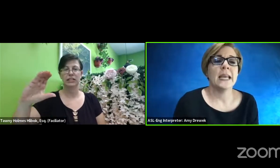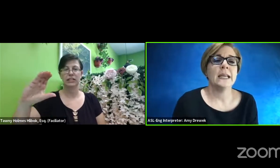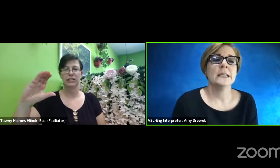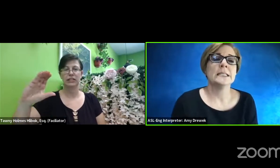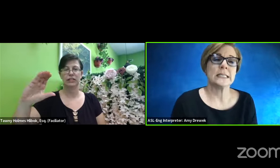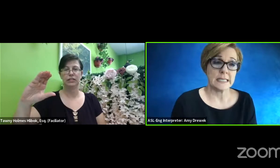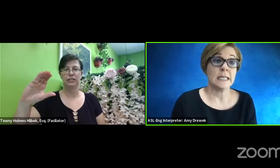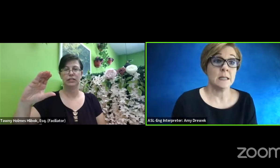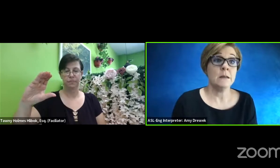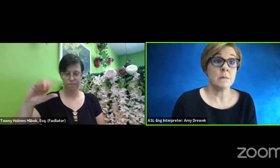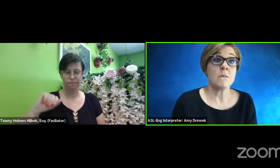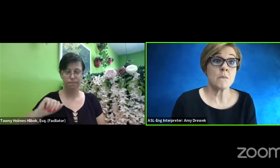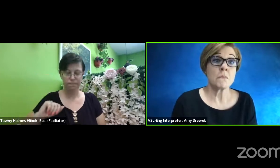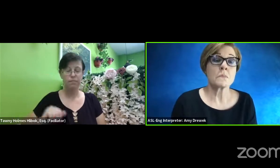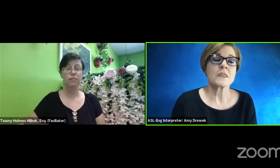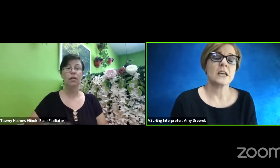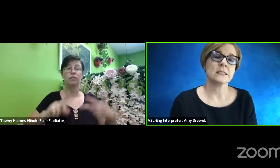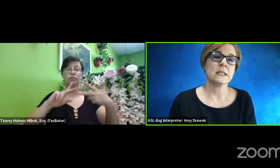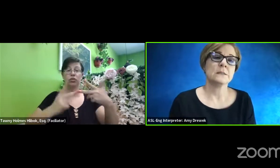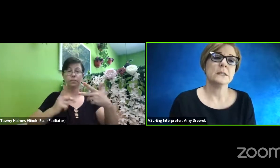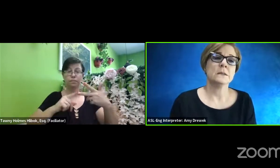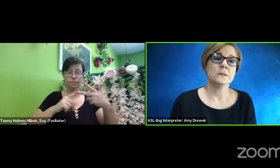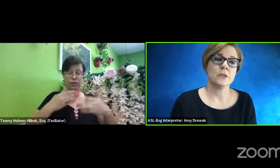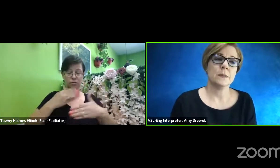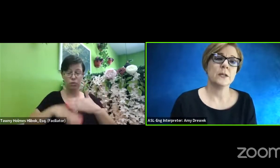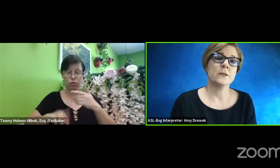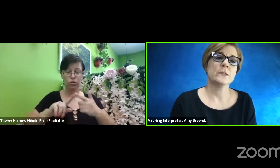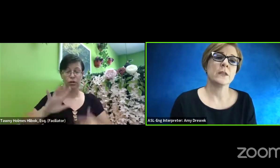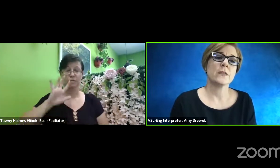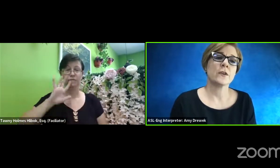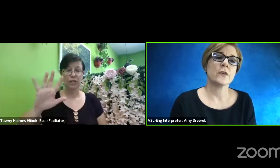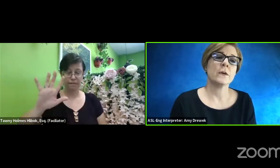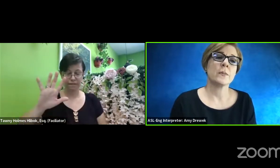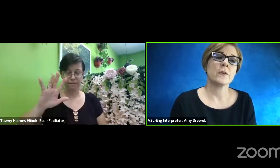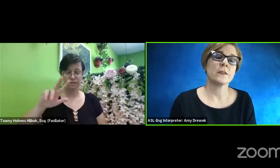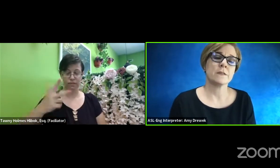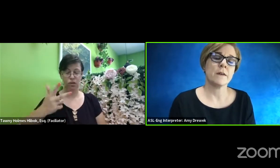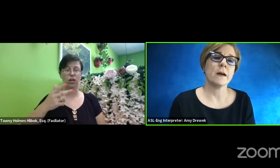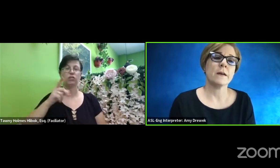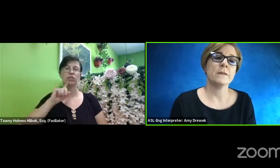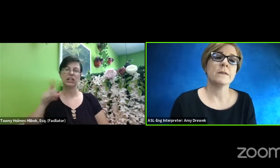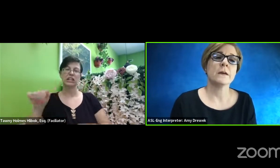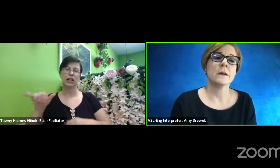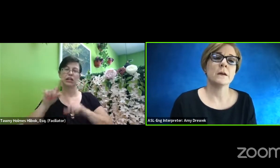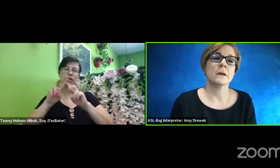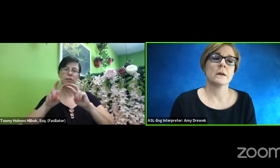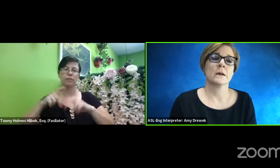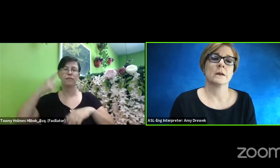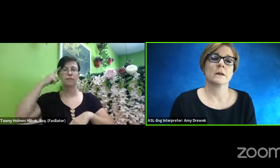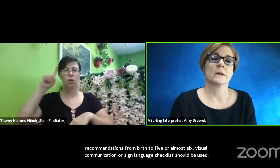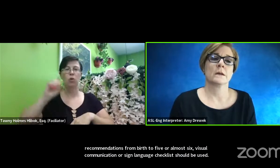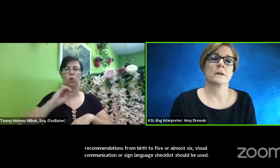The day C assessment should be used. The 3rd, birth to 5.